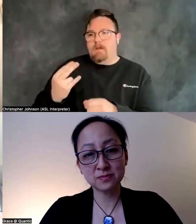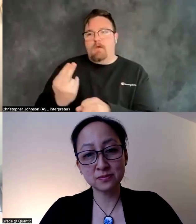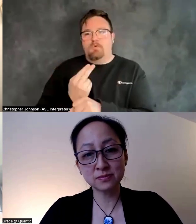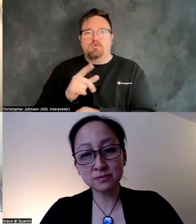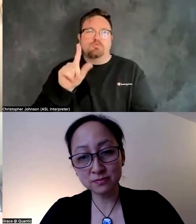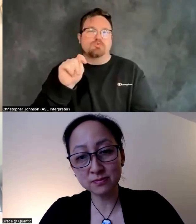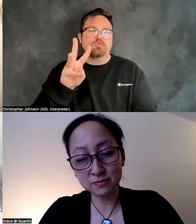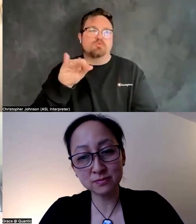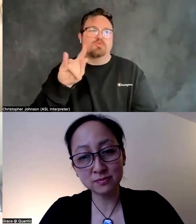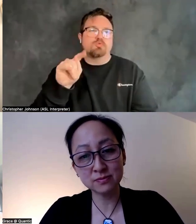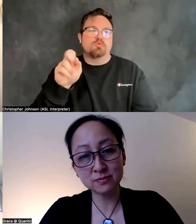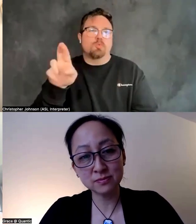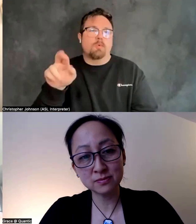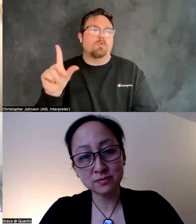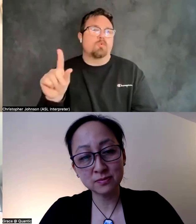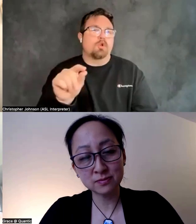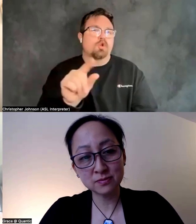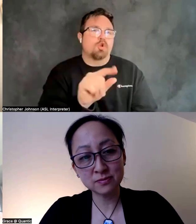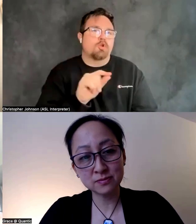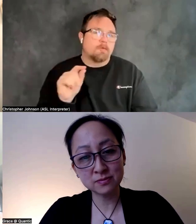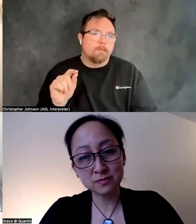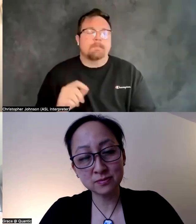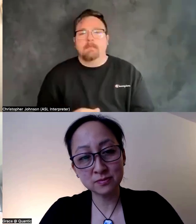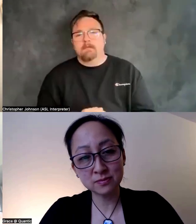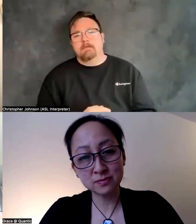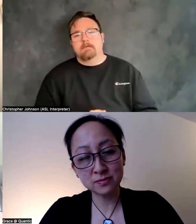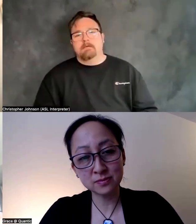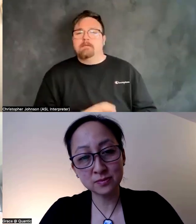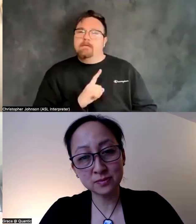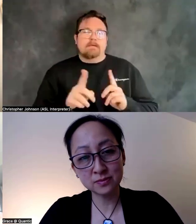our, we just tweet. But obviously that doesn't really